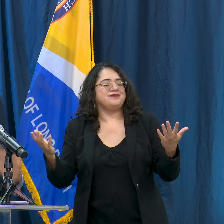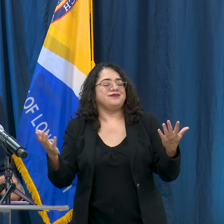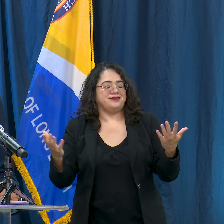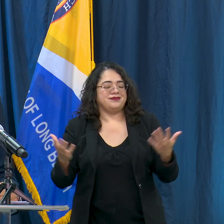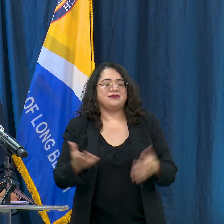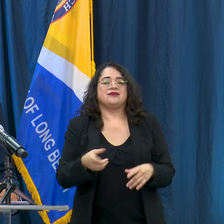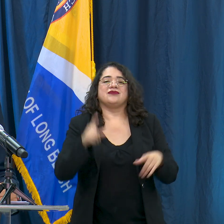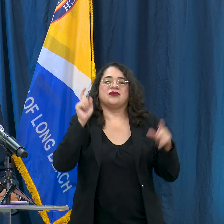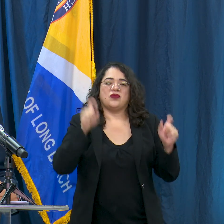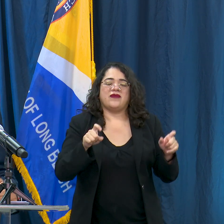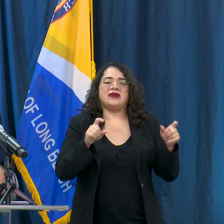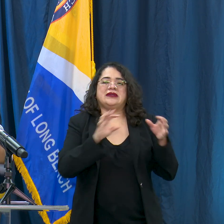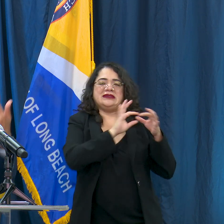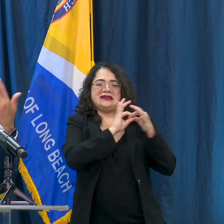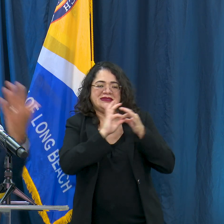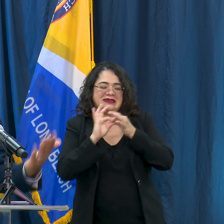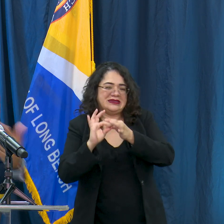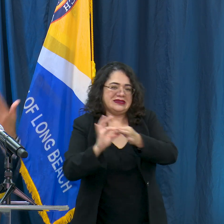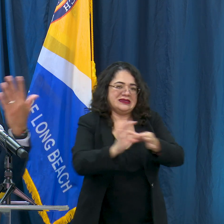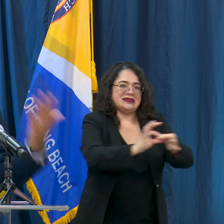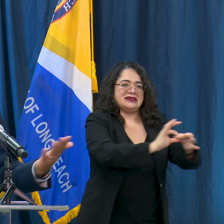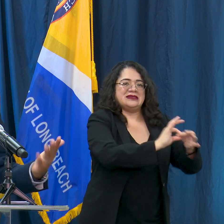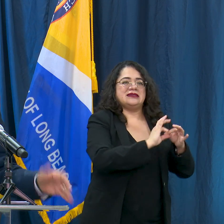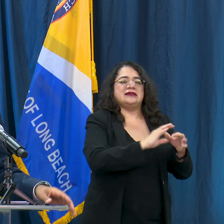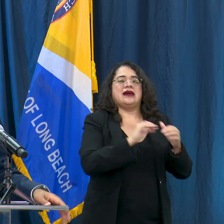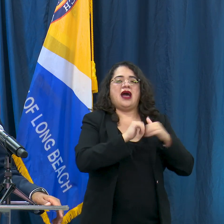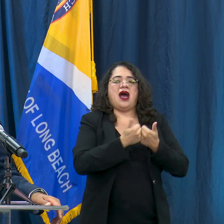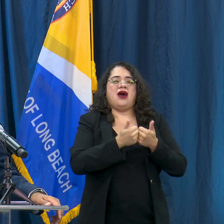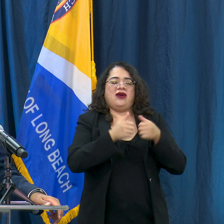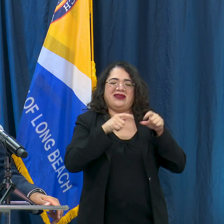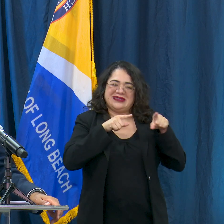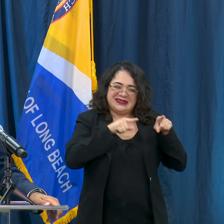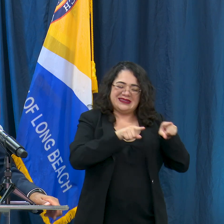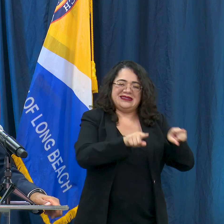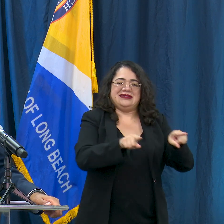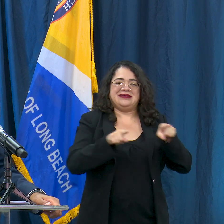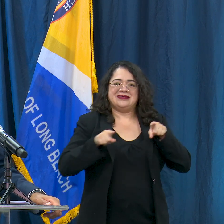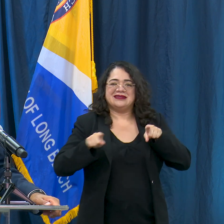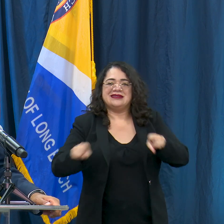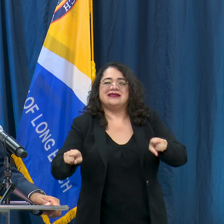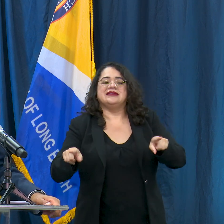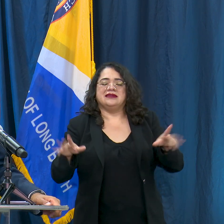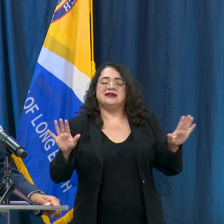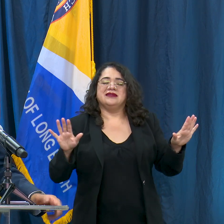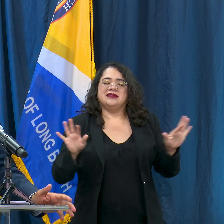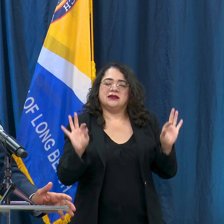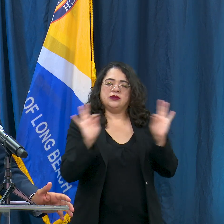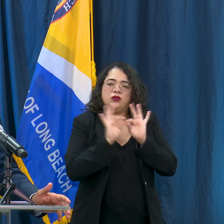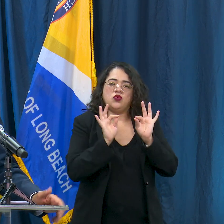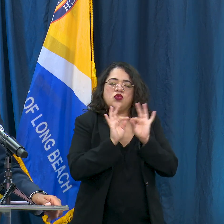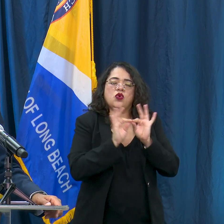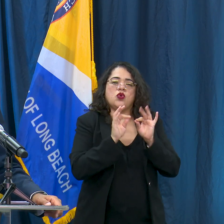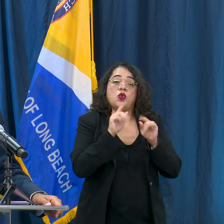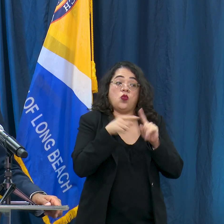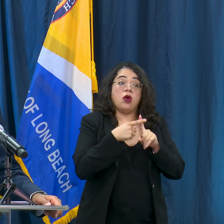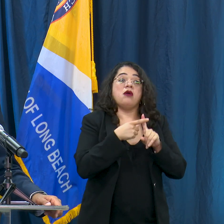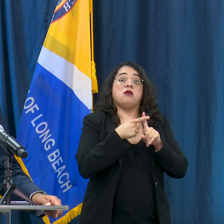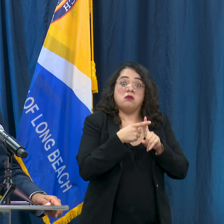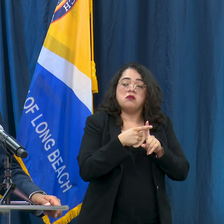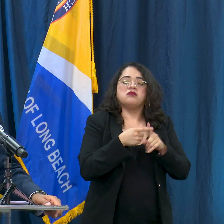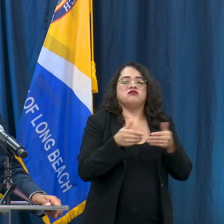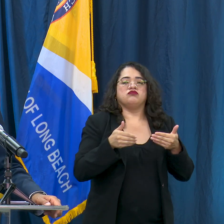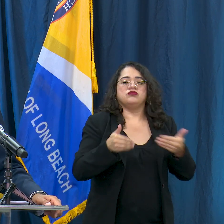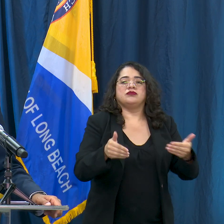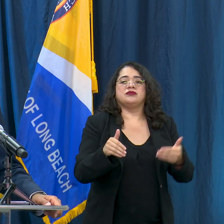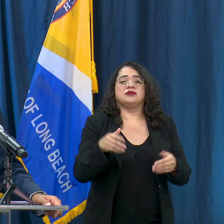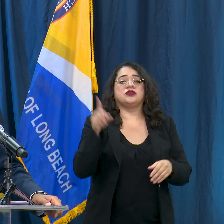We will be affected regardless of where the city goes. So our own health officer,